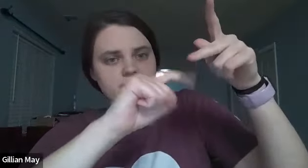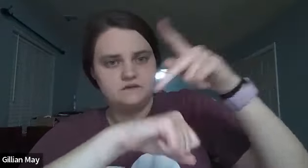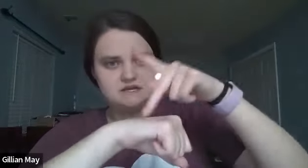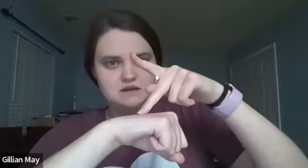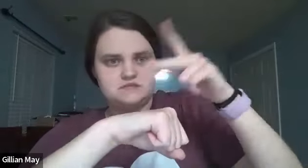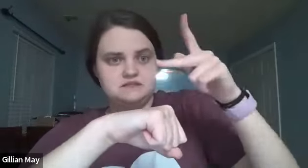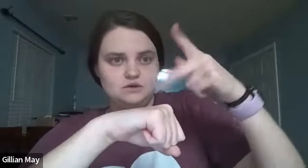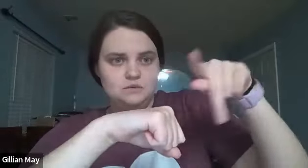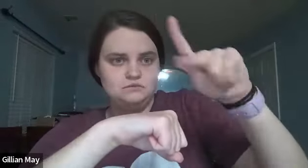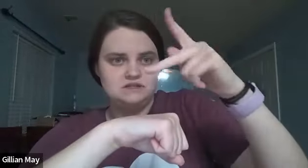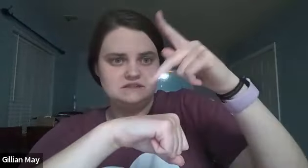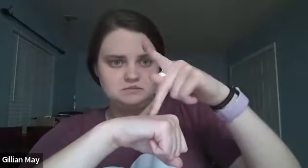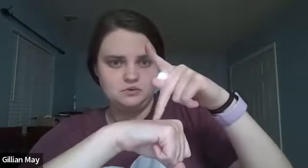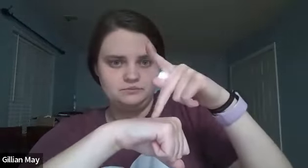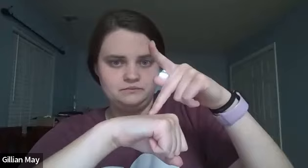finger that taps it. So principal.